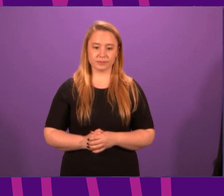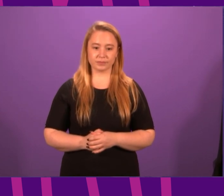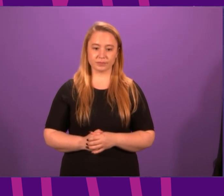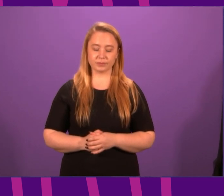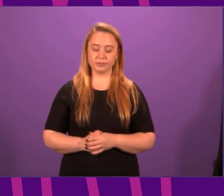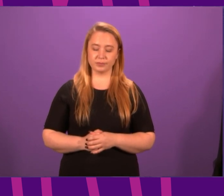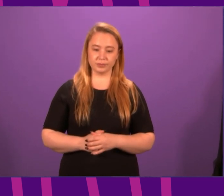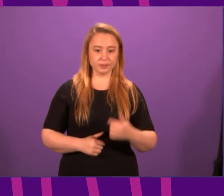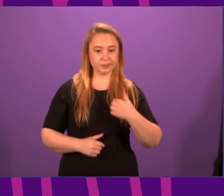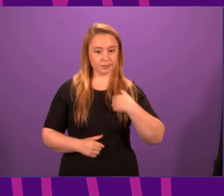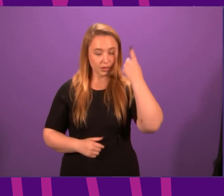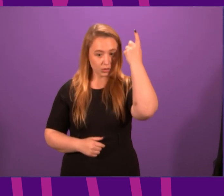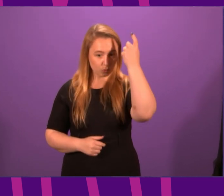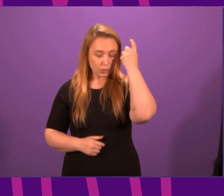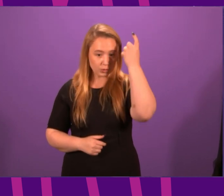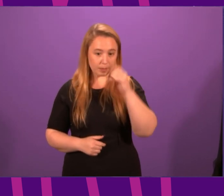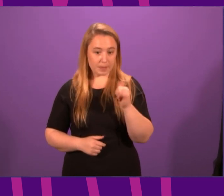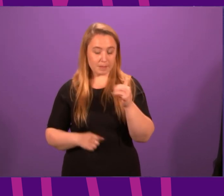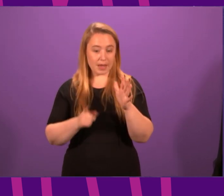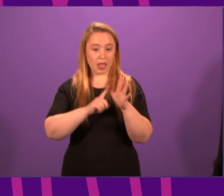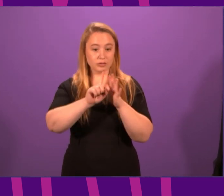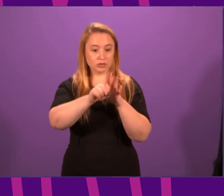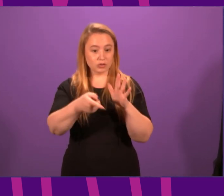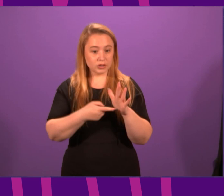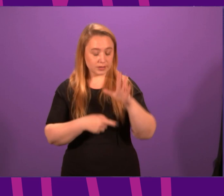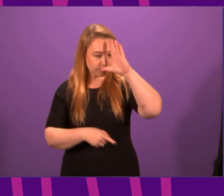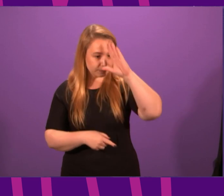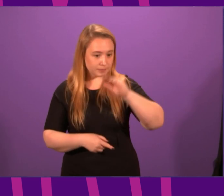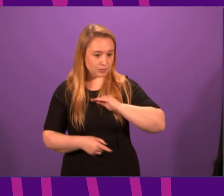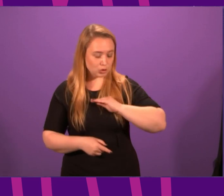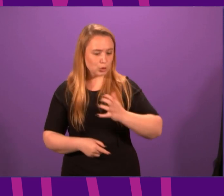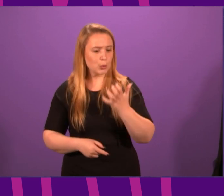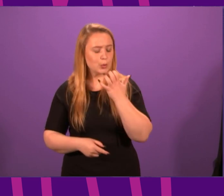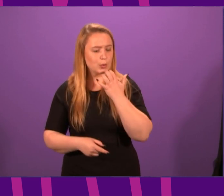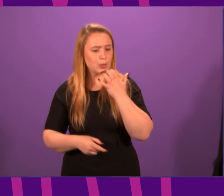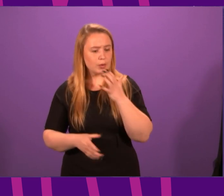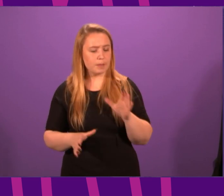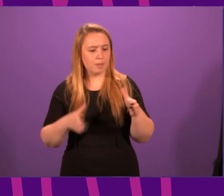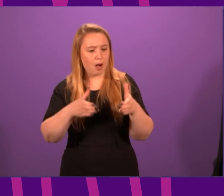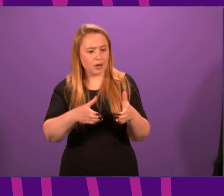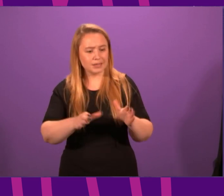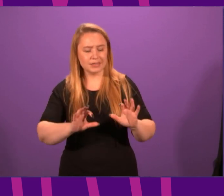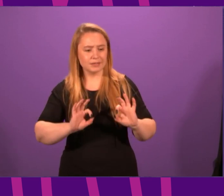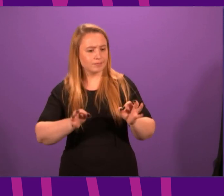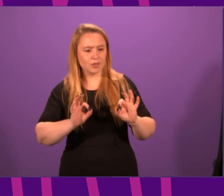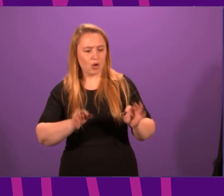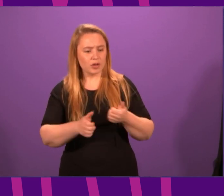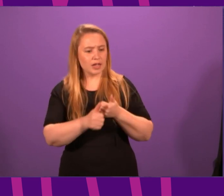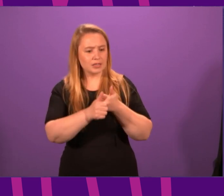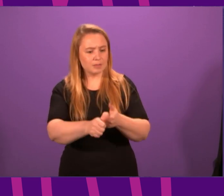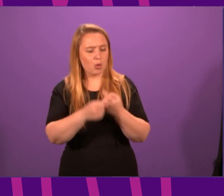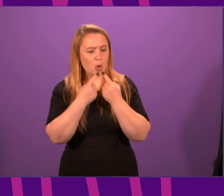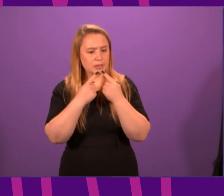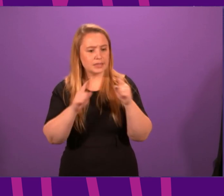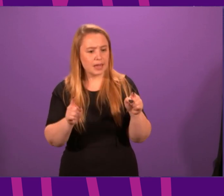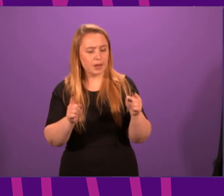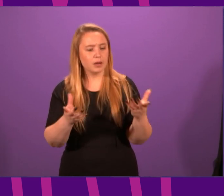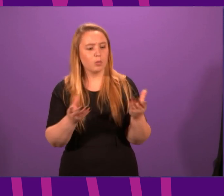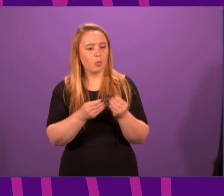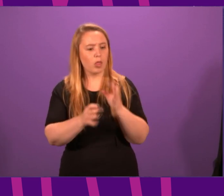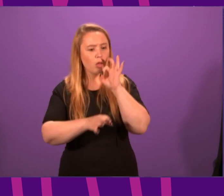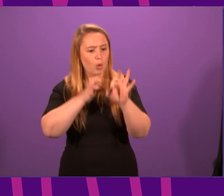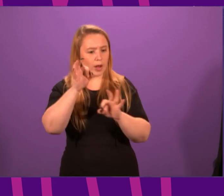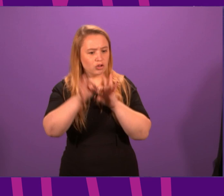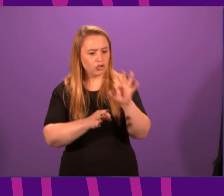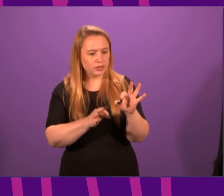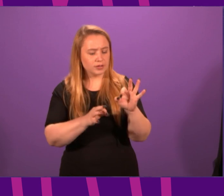case I was wondering if she might be able to tell me why the Green Party didn't support a statement with questions today and